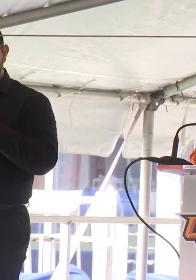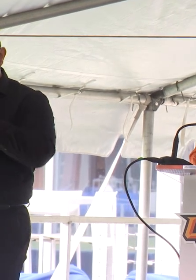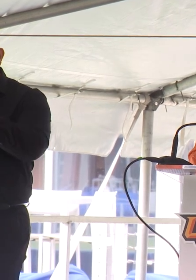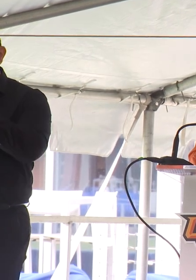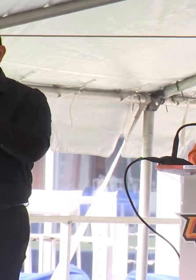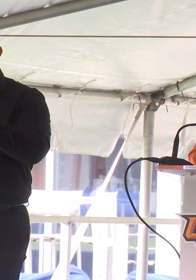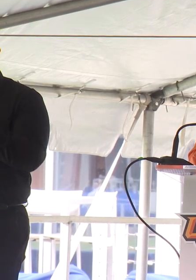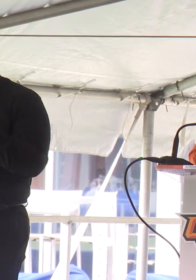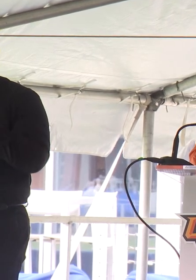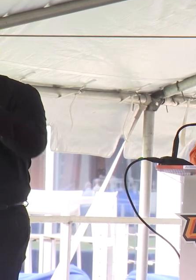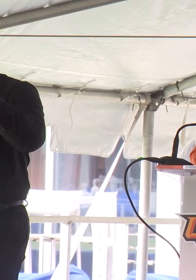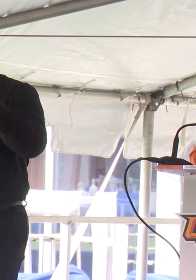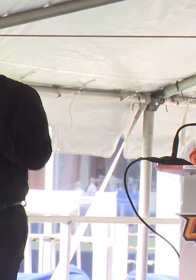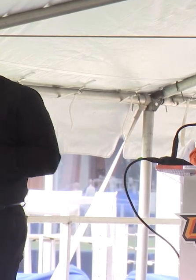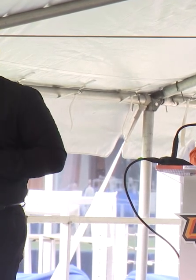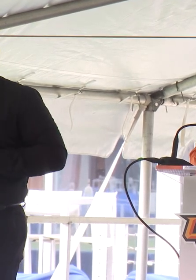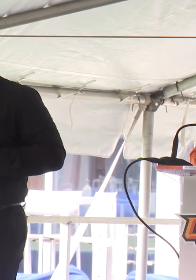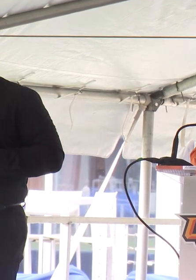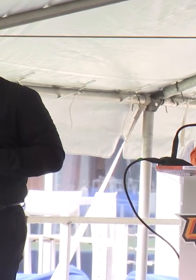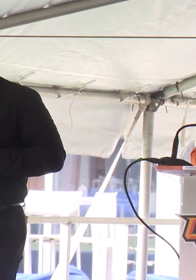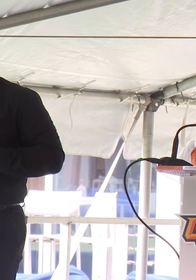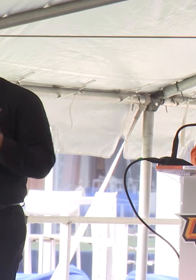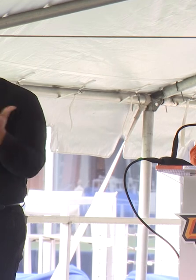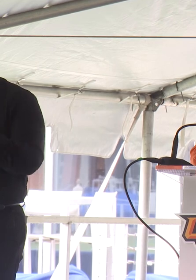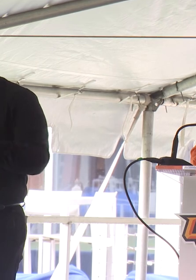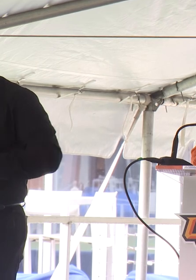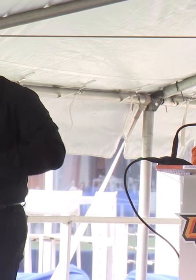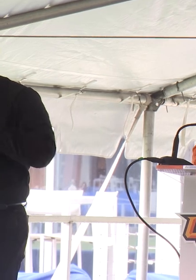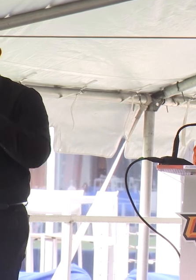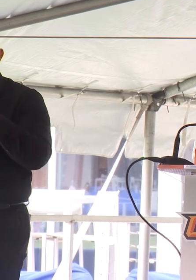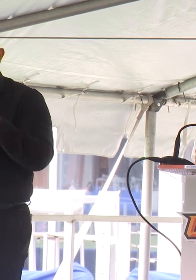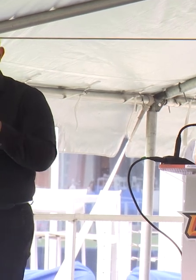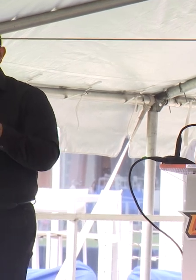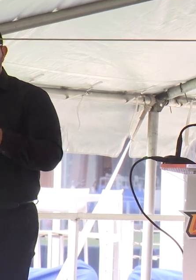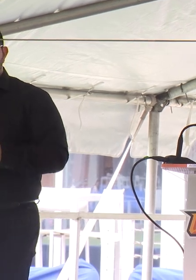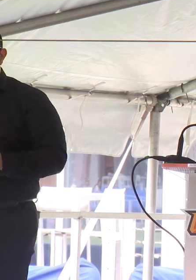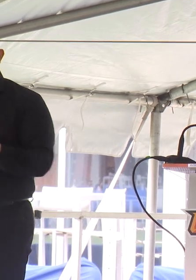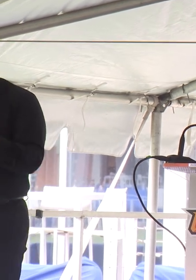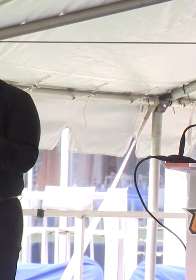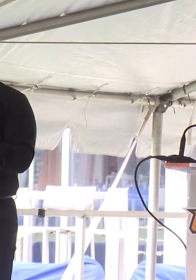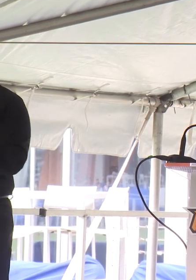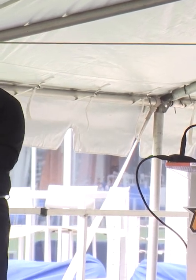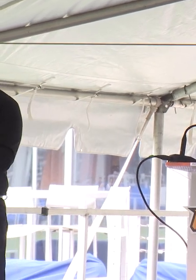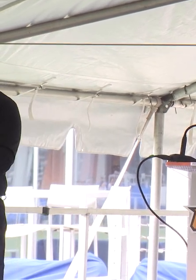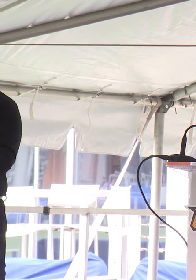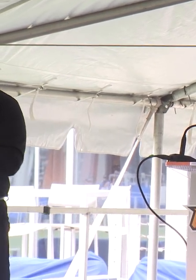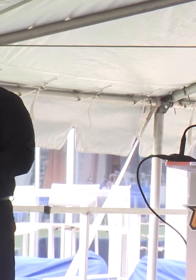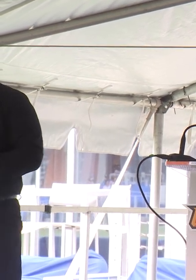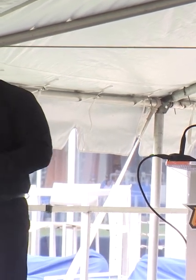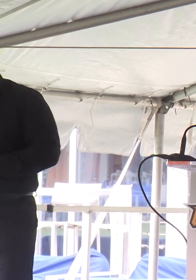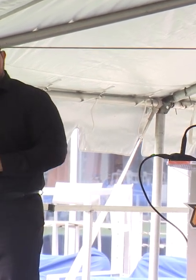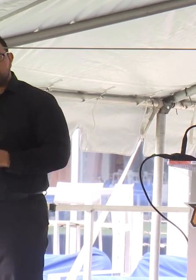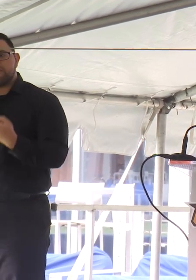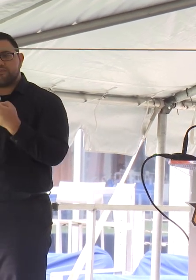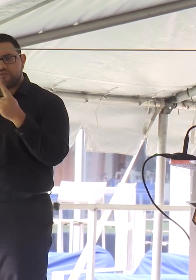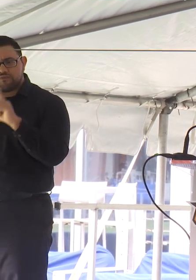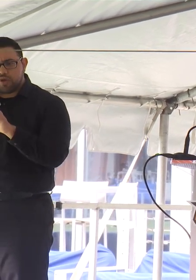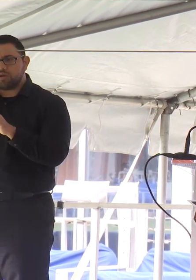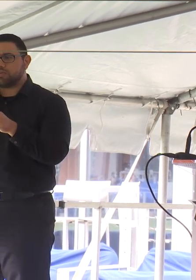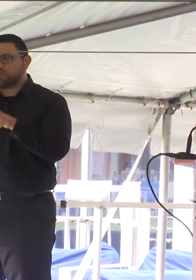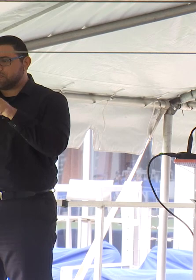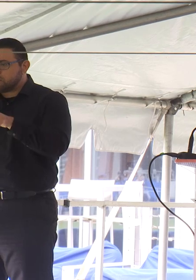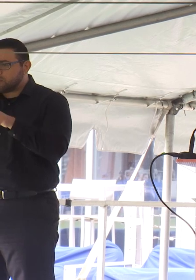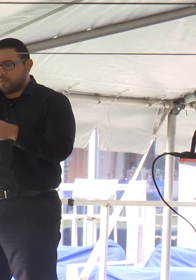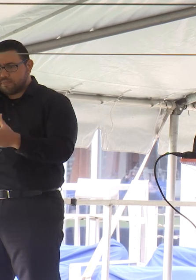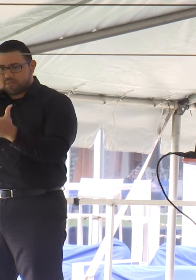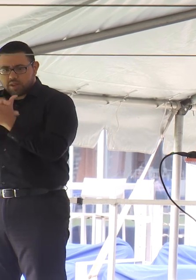we've accomplished. And it's something we should all be proud of. But you know, you don't do that on your own. You need friends. You need people